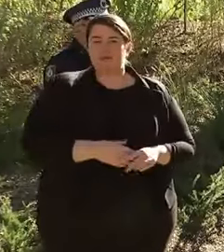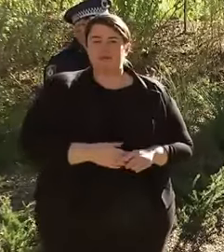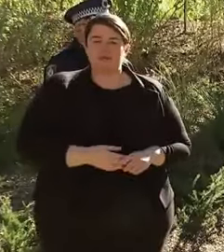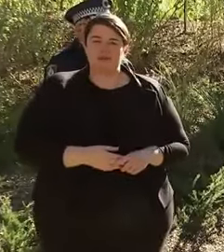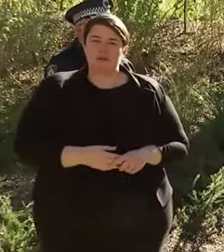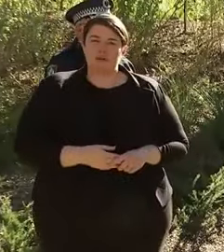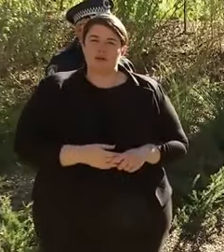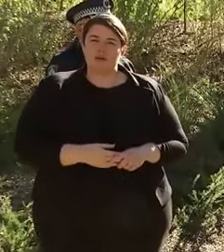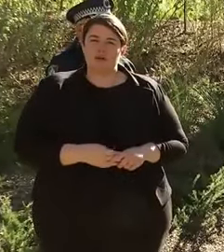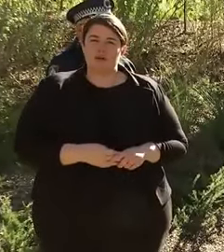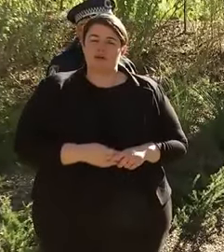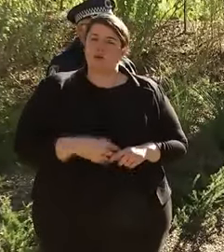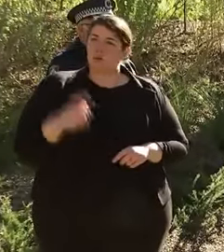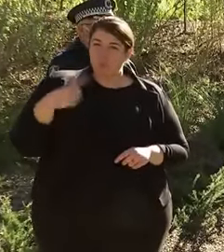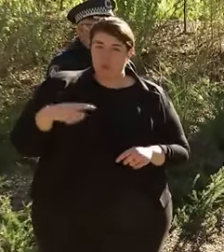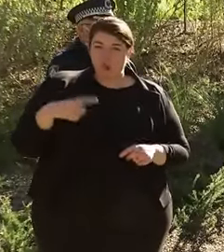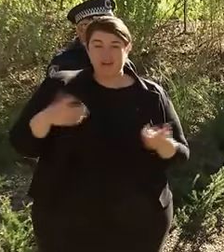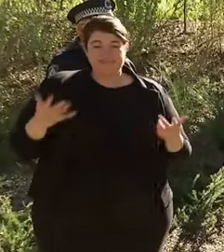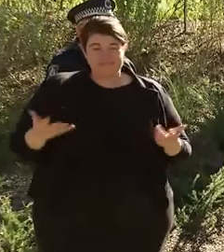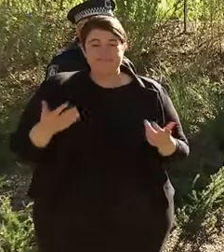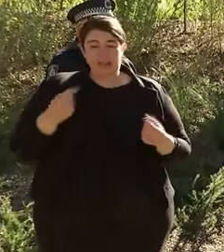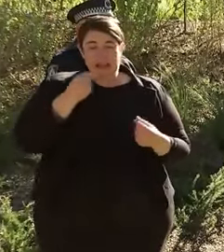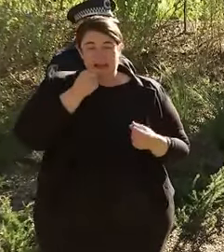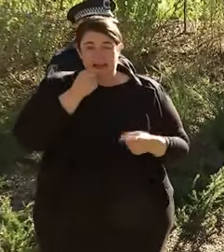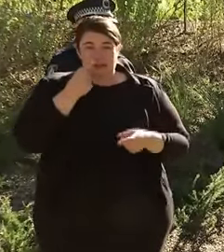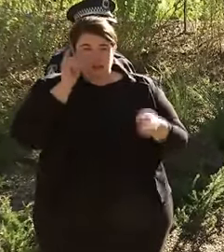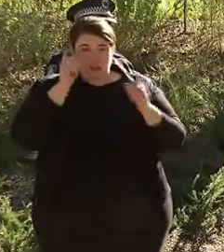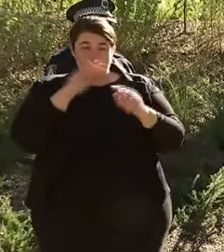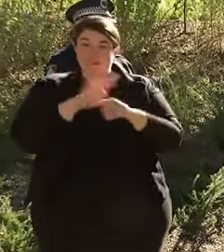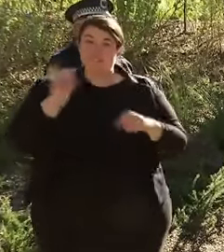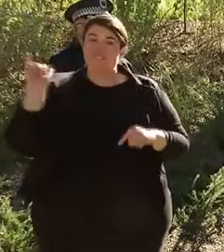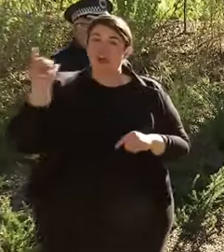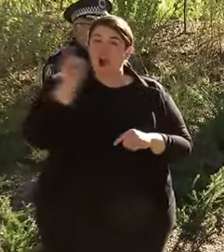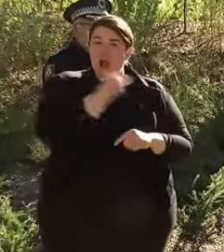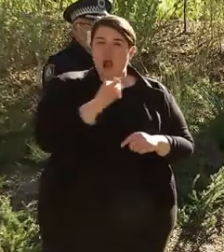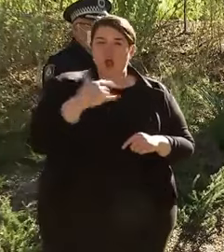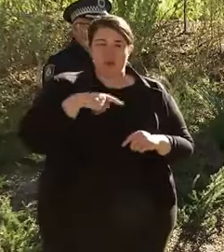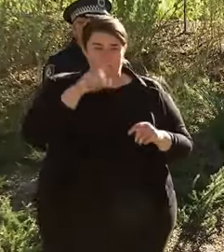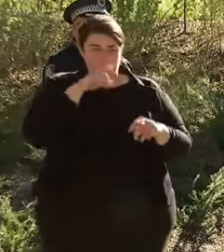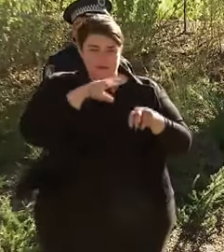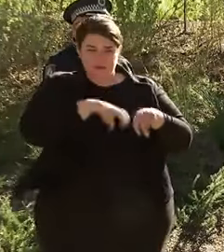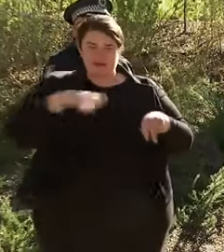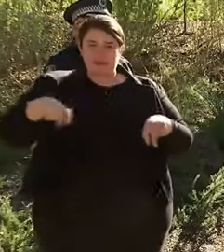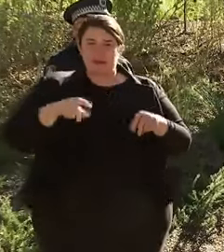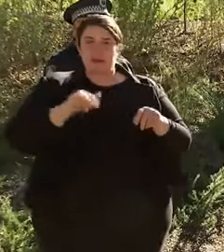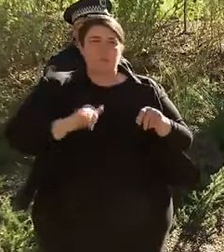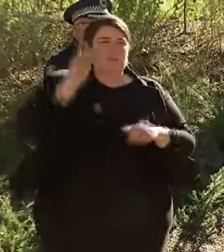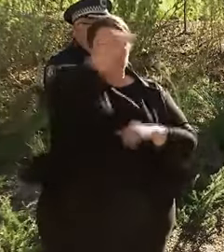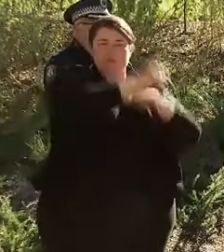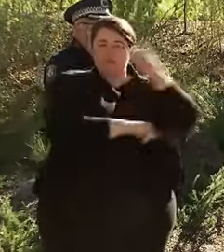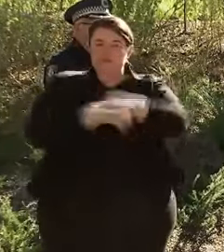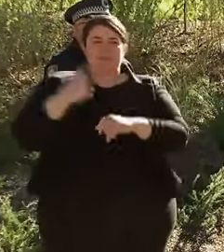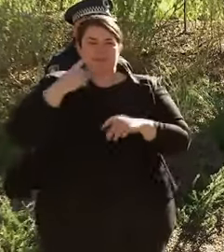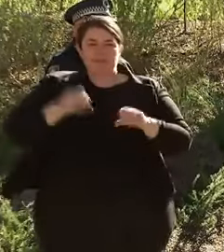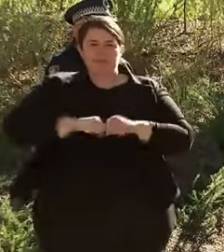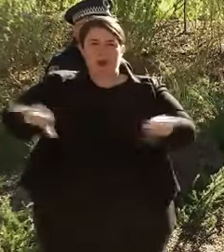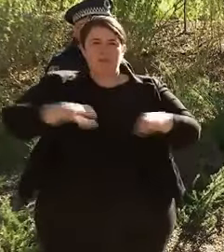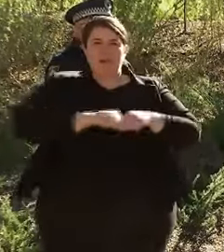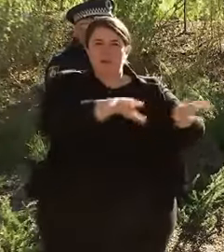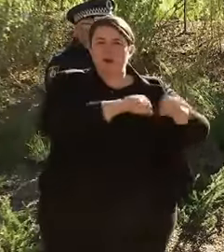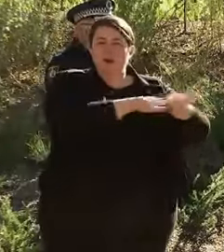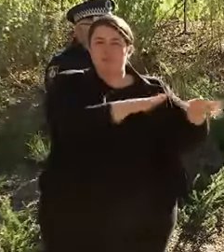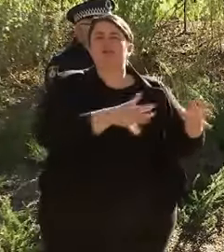is we've been concerned about flights because of the rapid movement between states. And so those additional